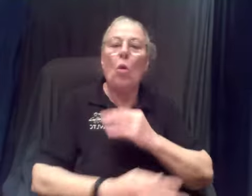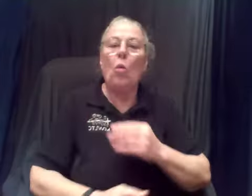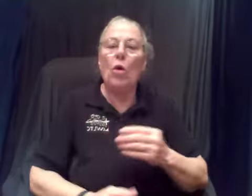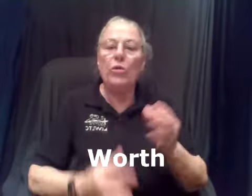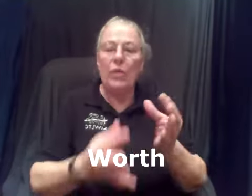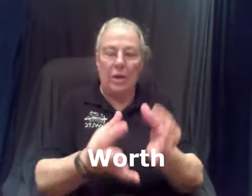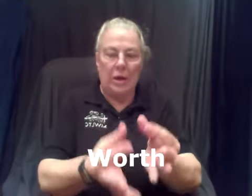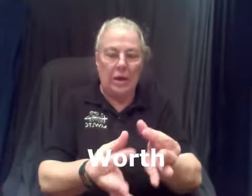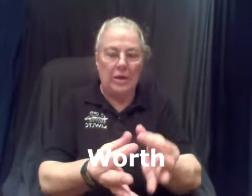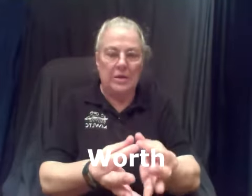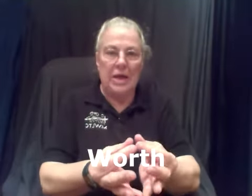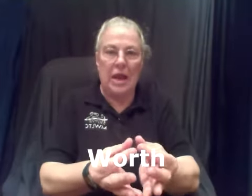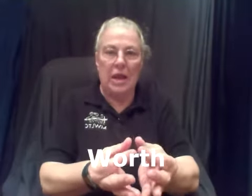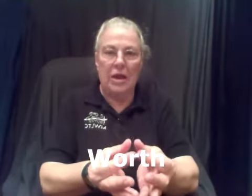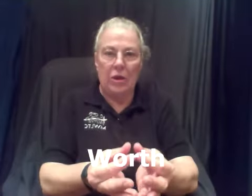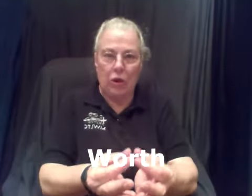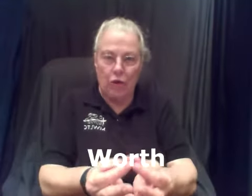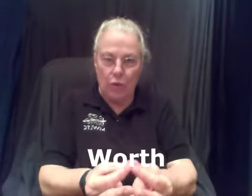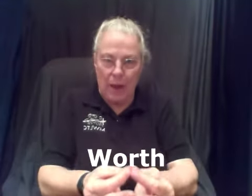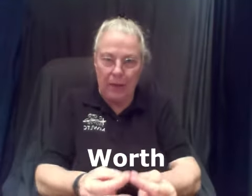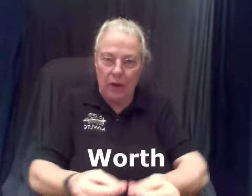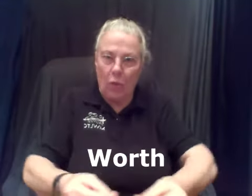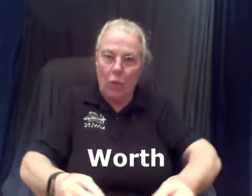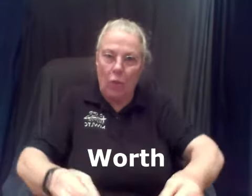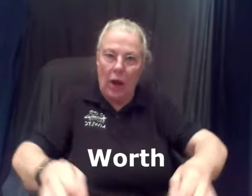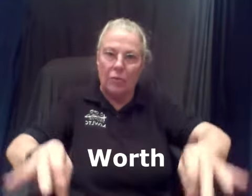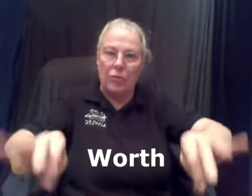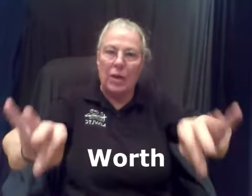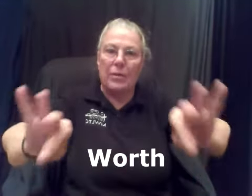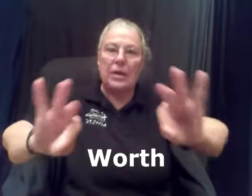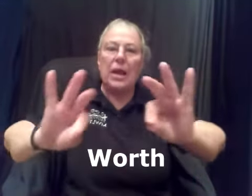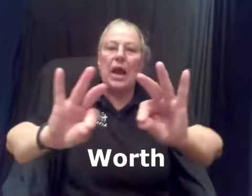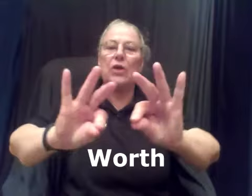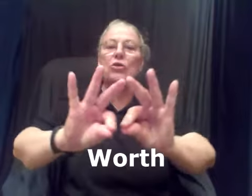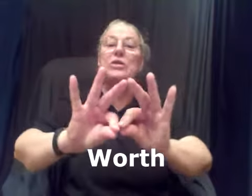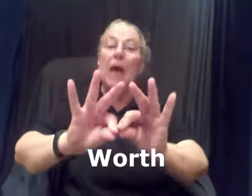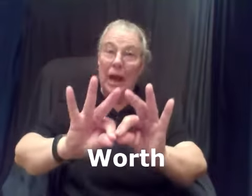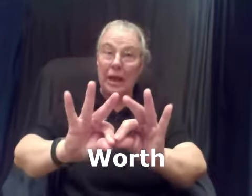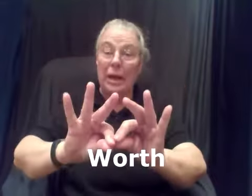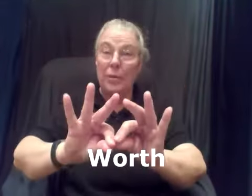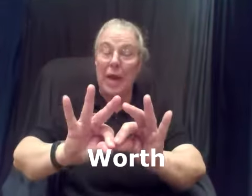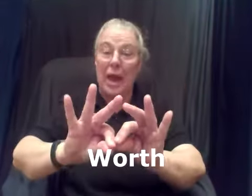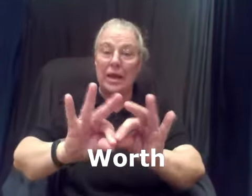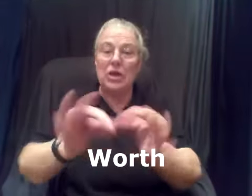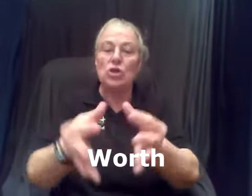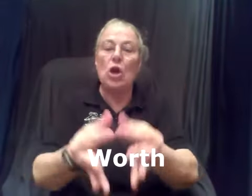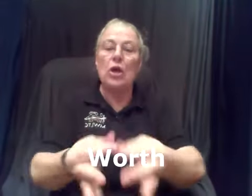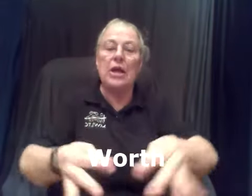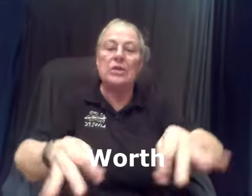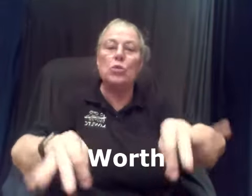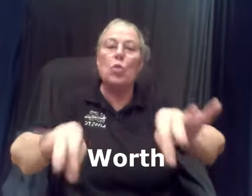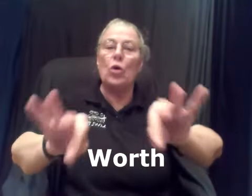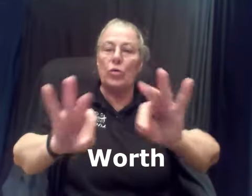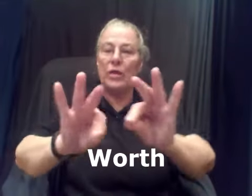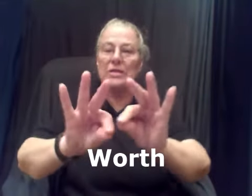Worth, you're grabbing a ribbon and you're tying up a package. It's worth. It's